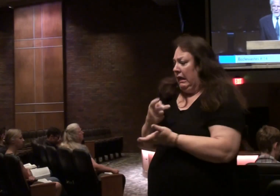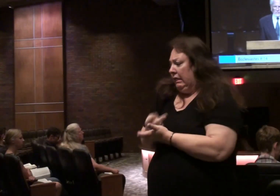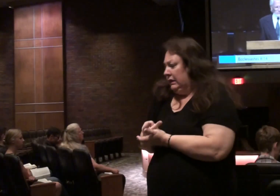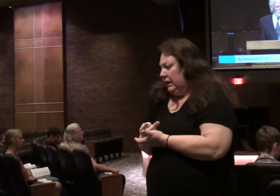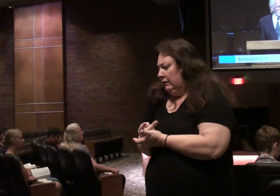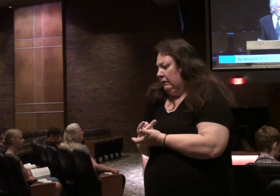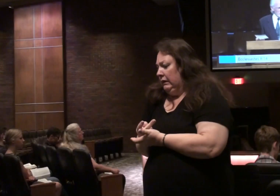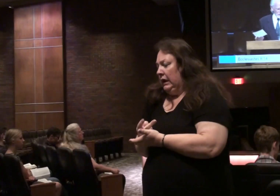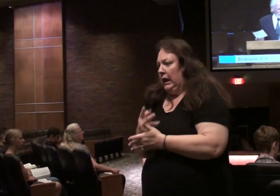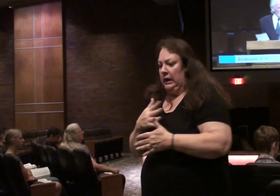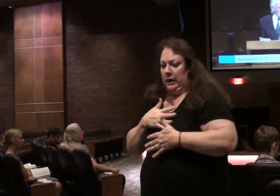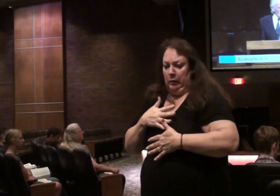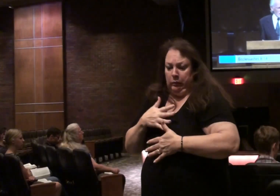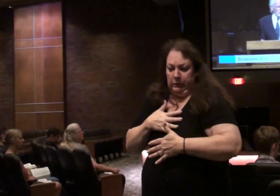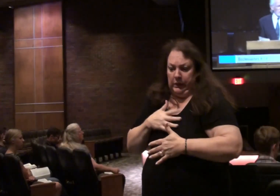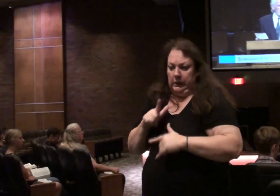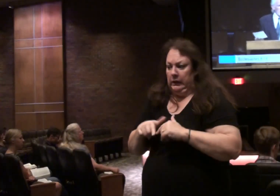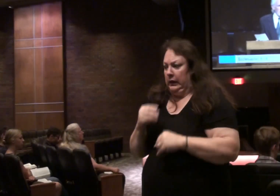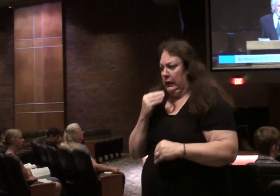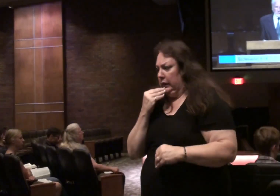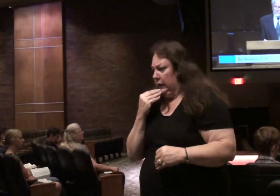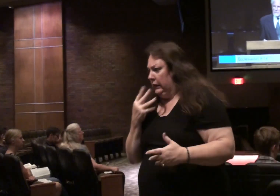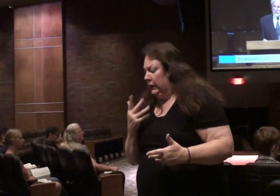down. I can't hardly breathe. I can't eat.